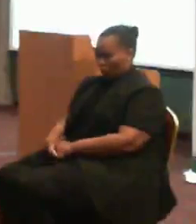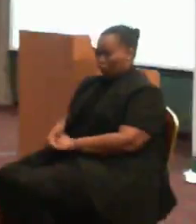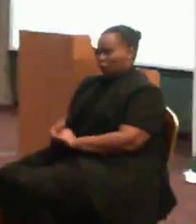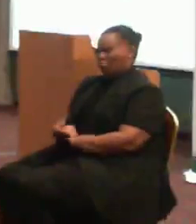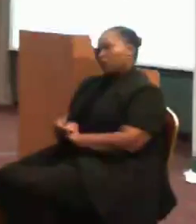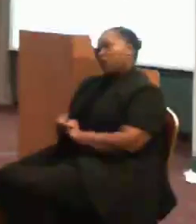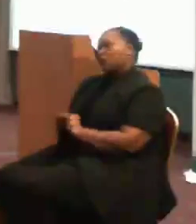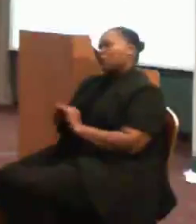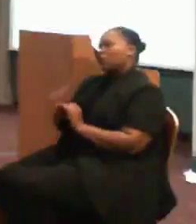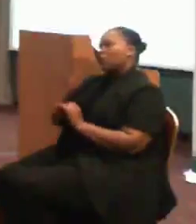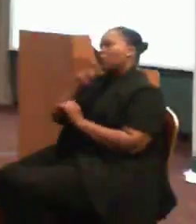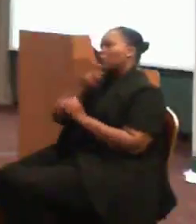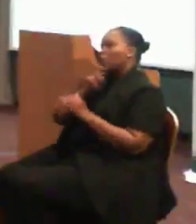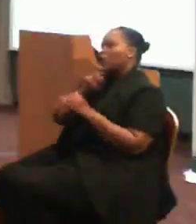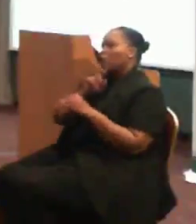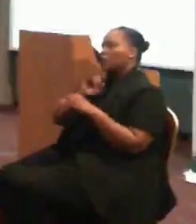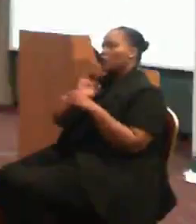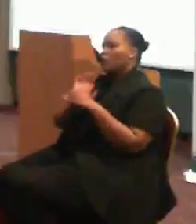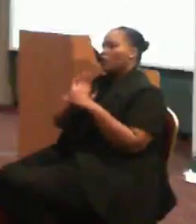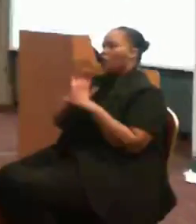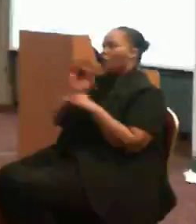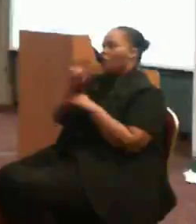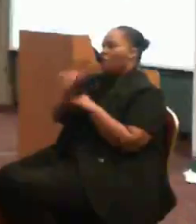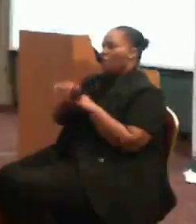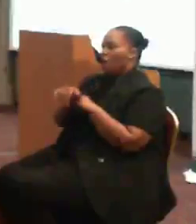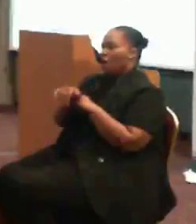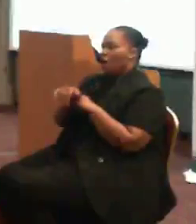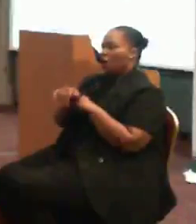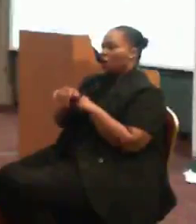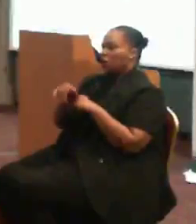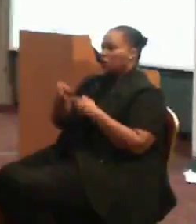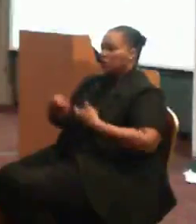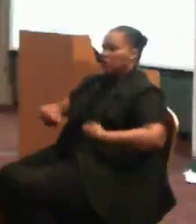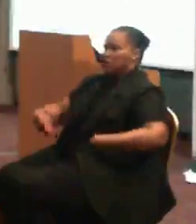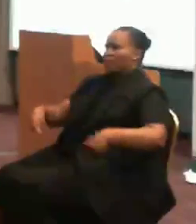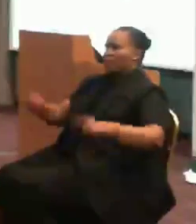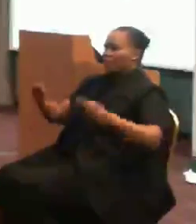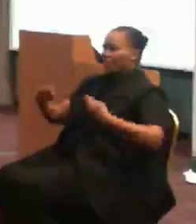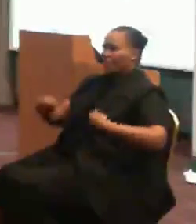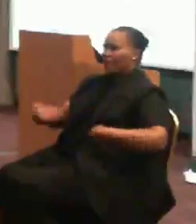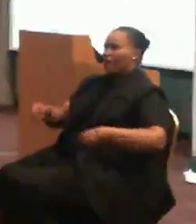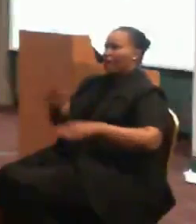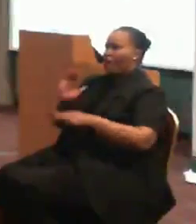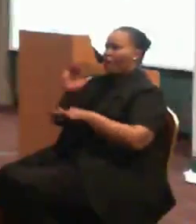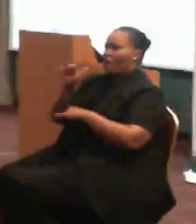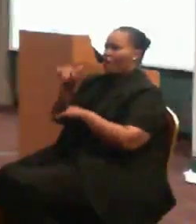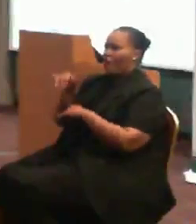has the overspend in capex in the new build affected your debt position?